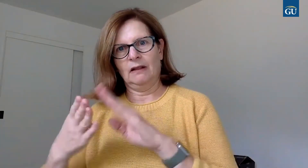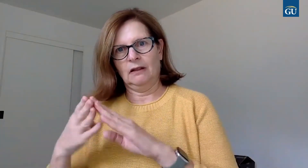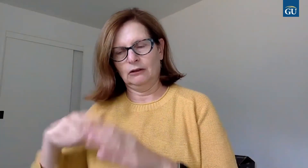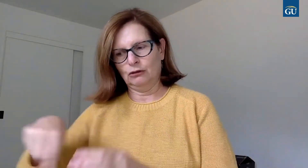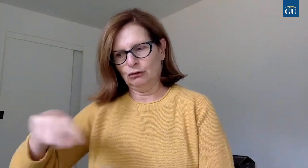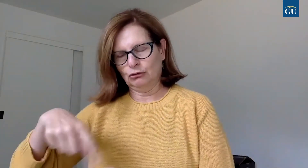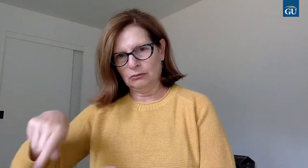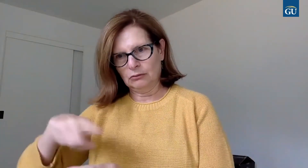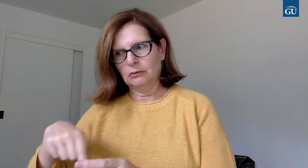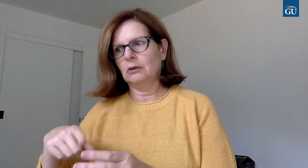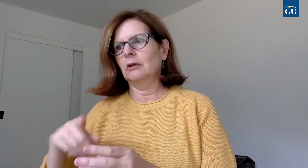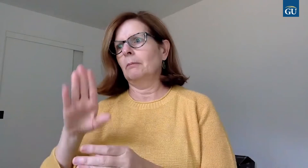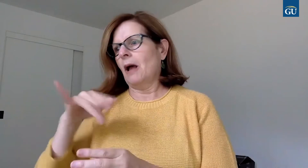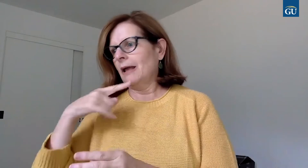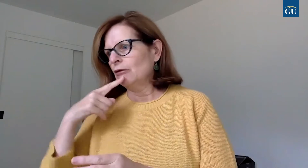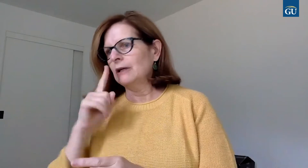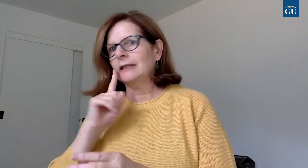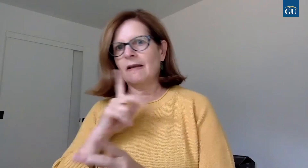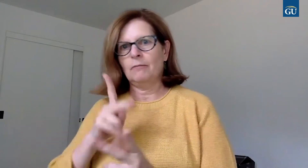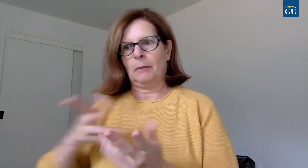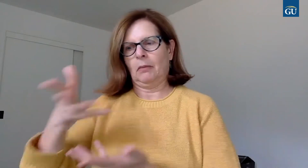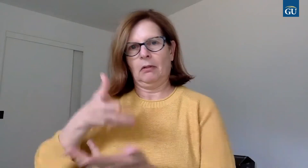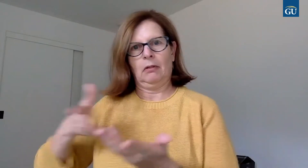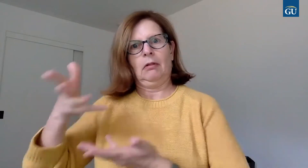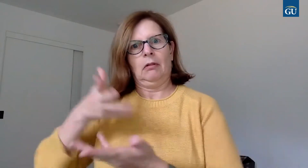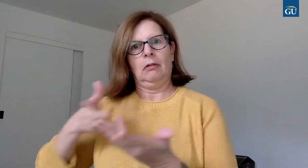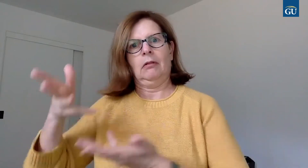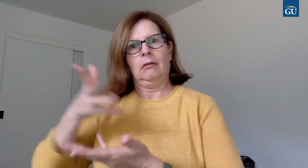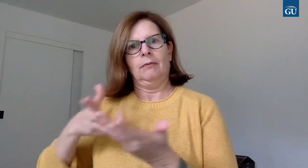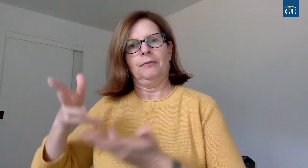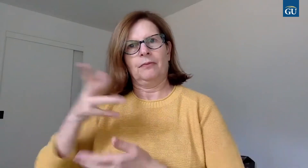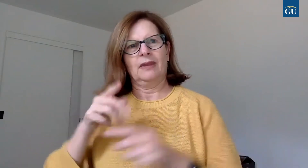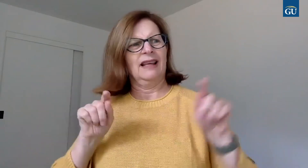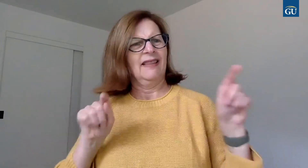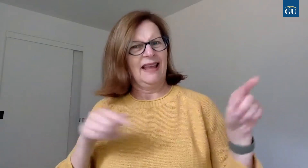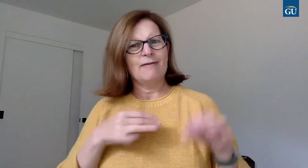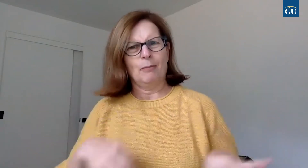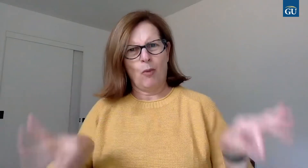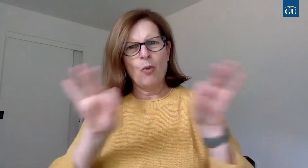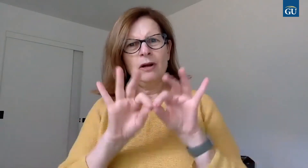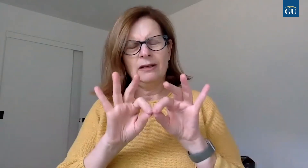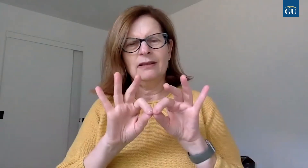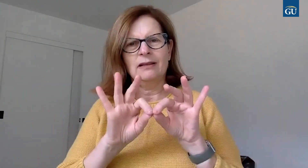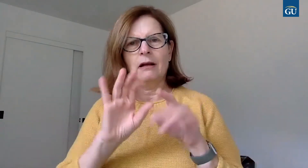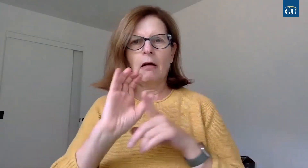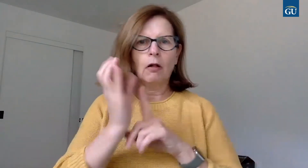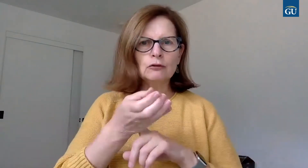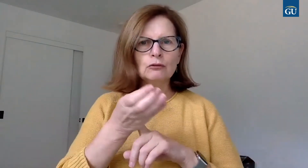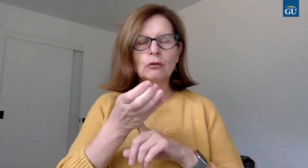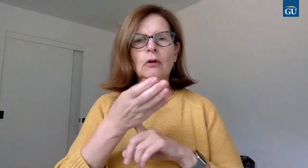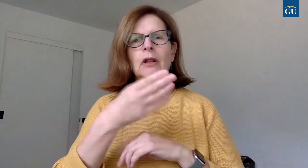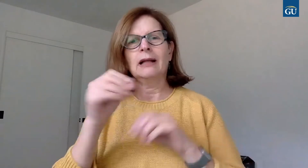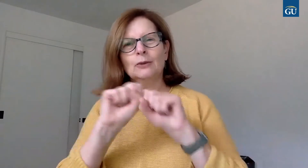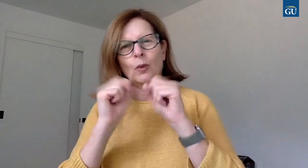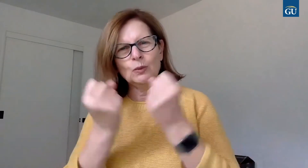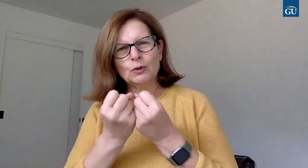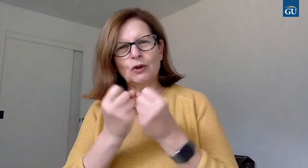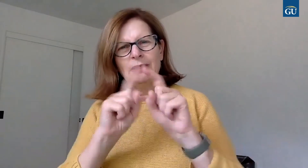hearing people interacting with each other. Both languages have important cultural, social differences that